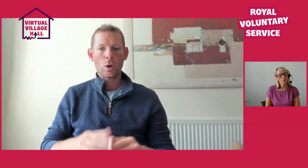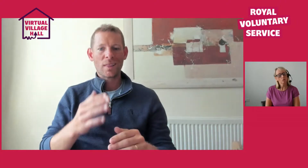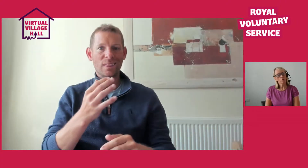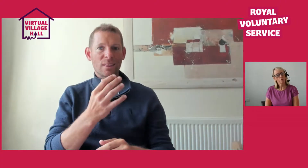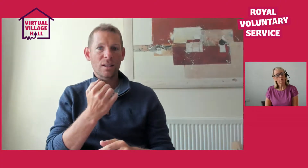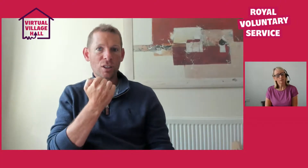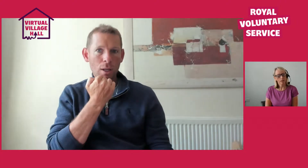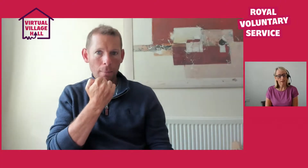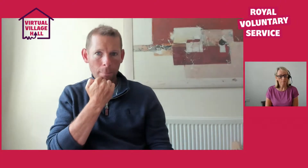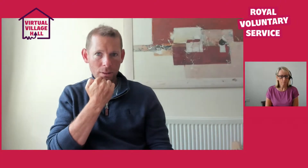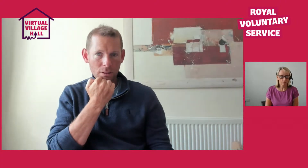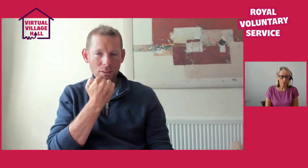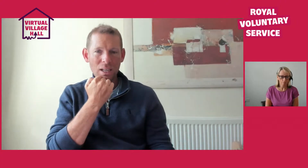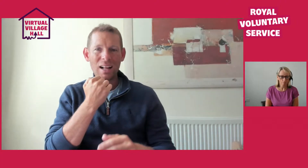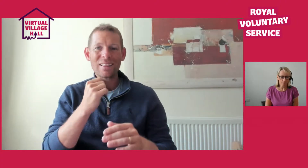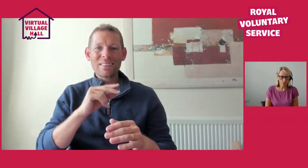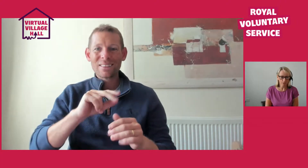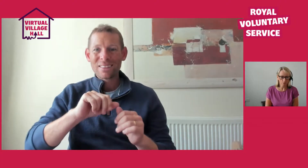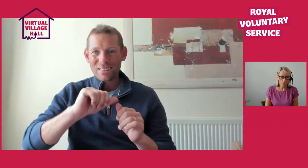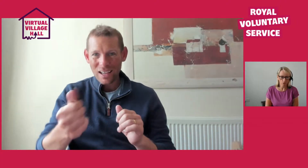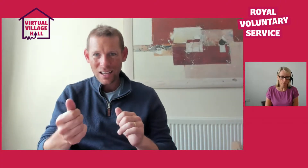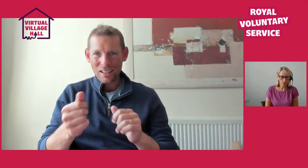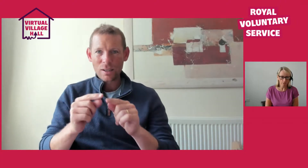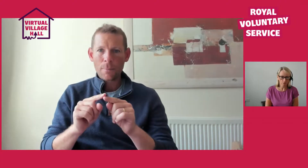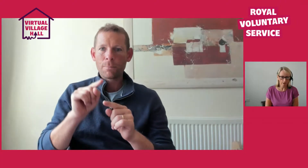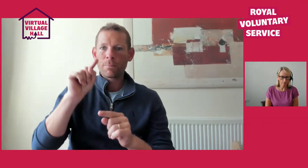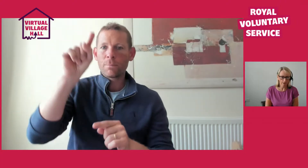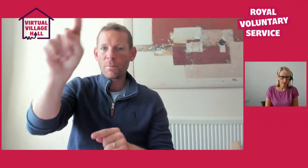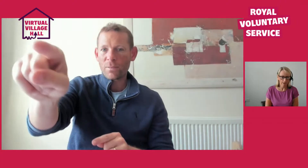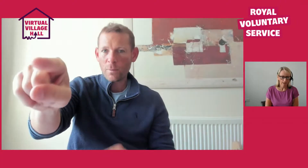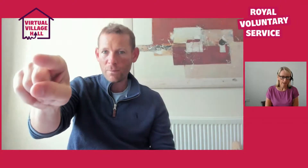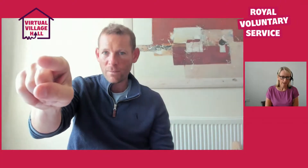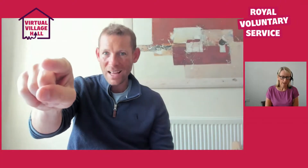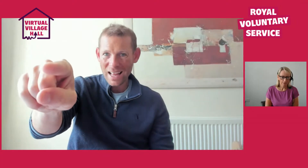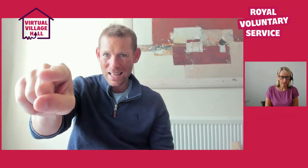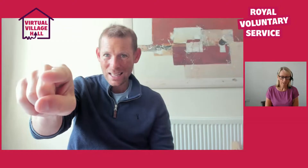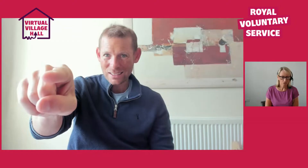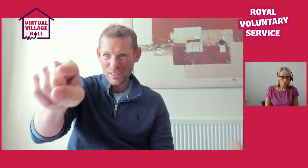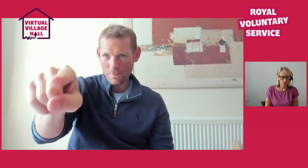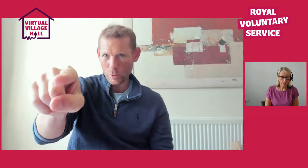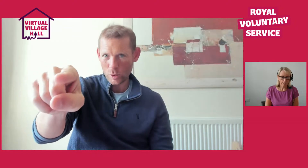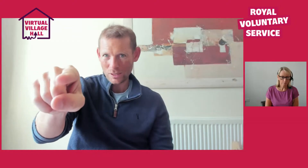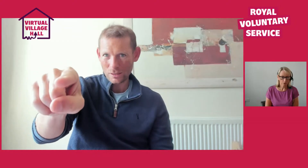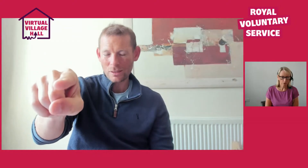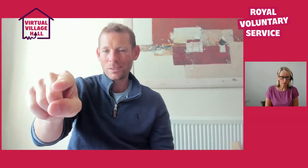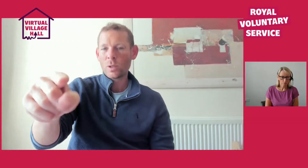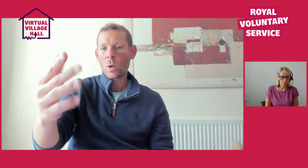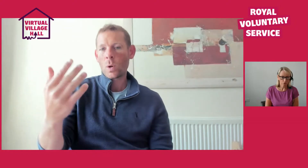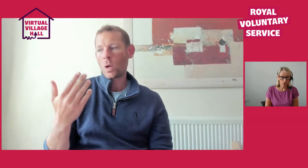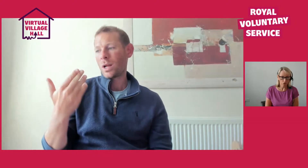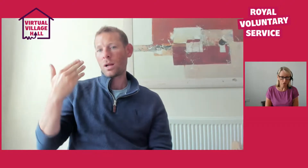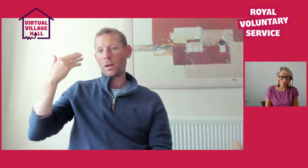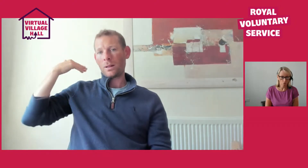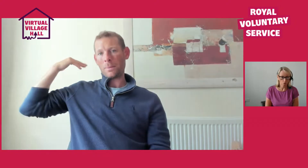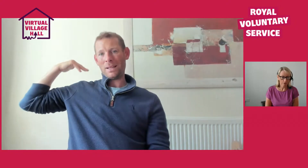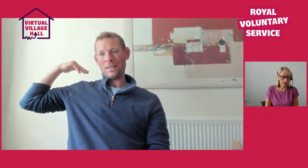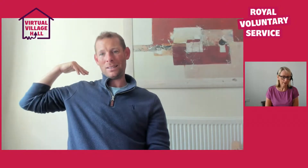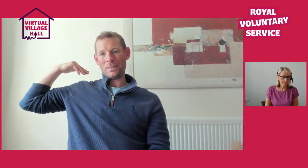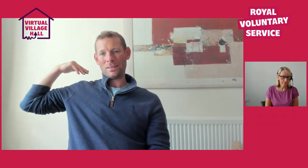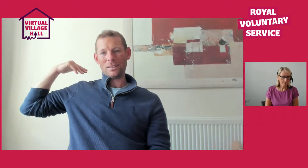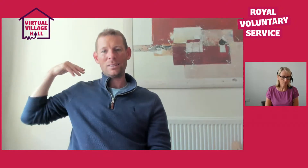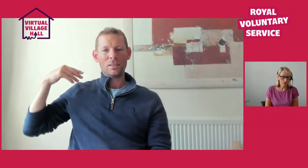focus on the numbers and what's used in your area. And then just think about future